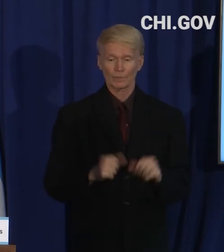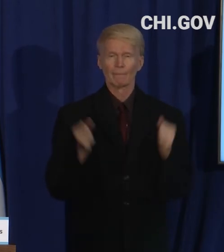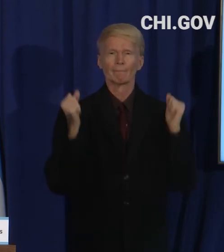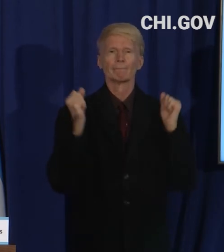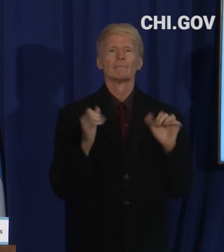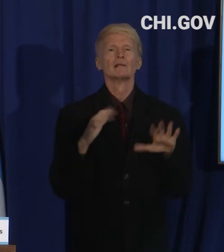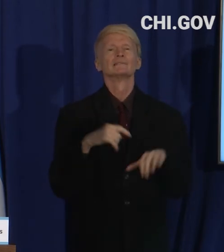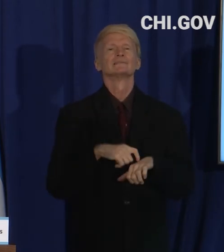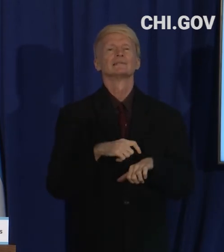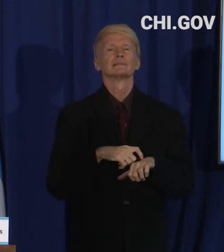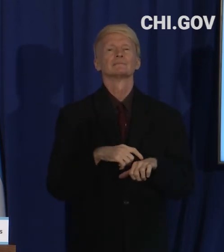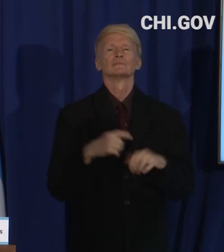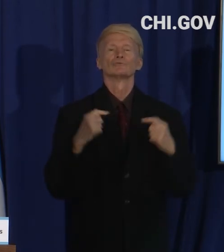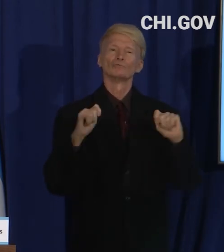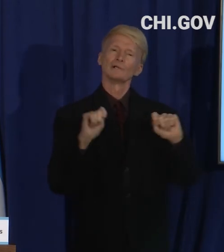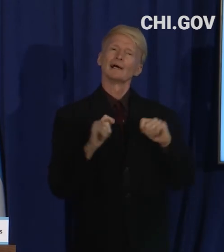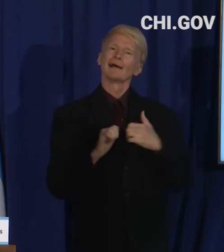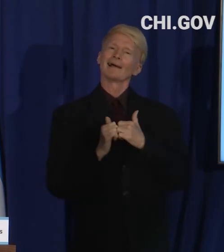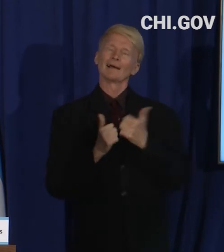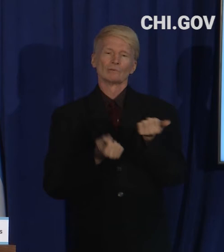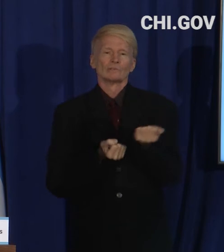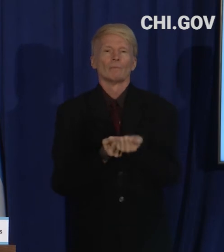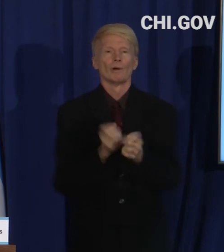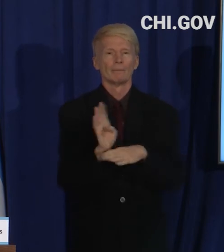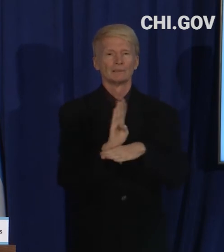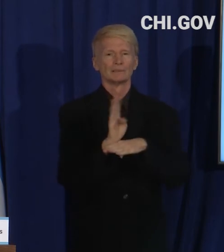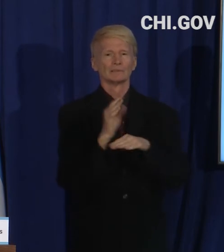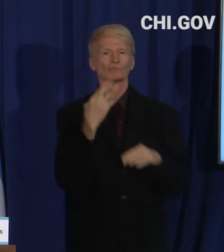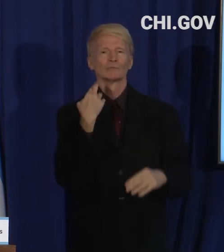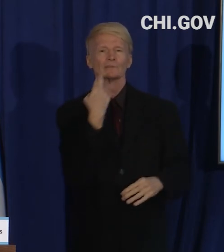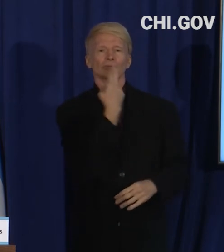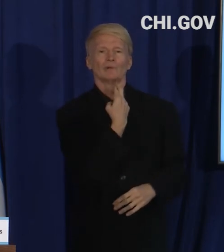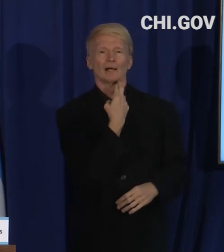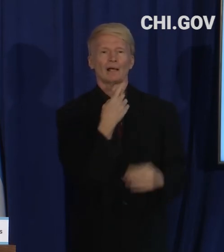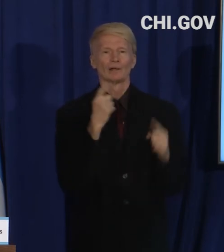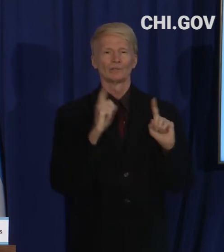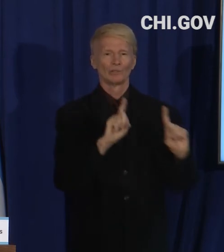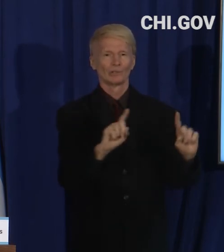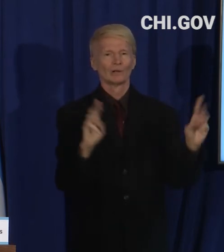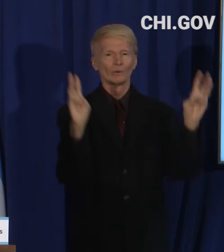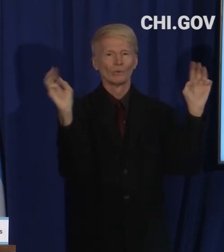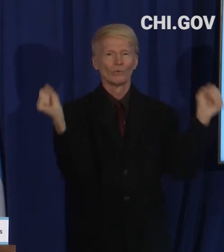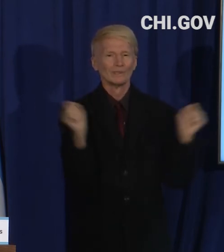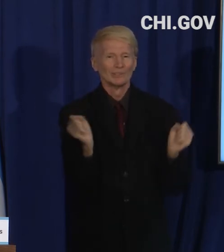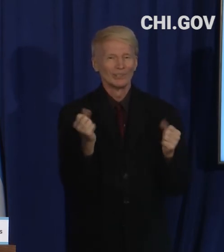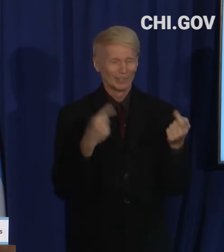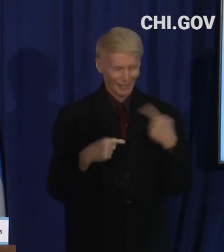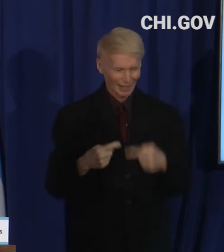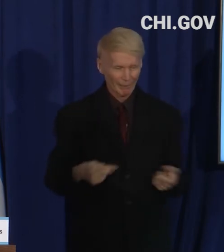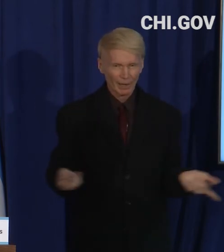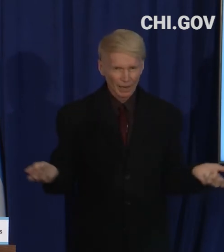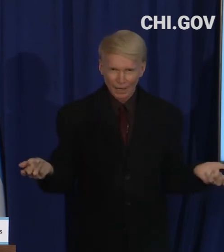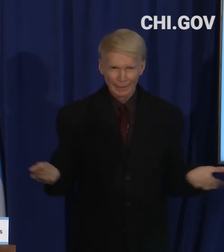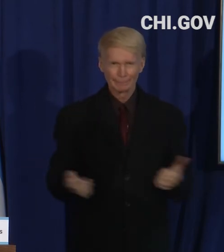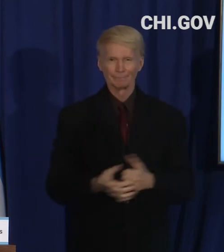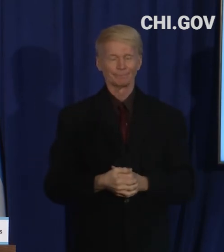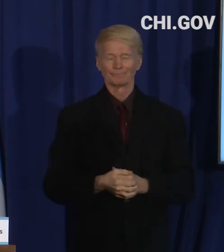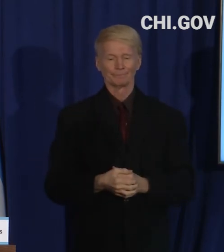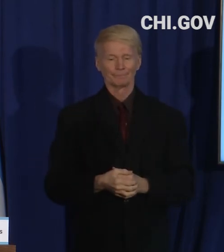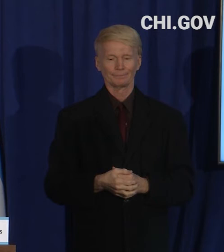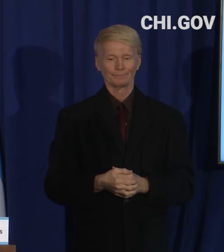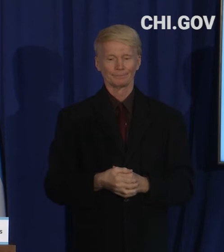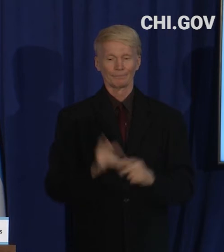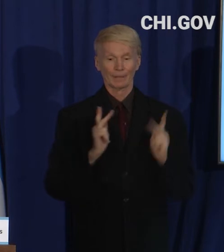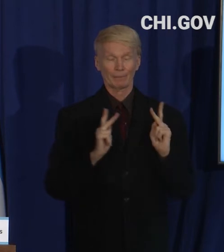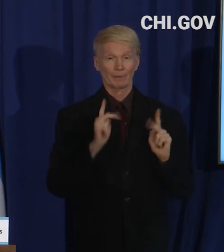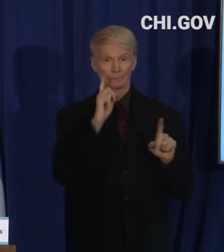time trying to think about how to support our restaurants through the Chicago winter. People will have seen that just